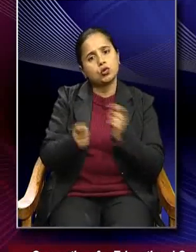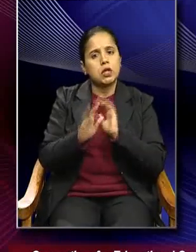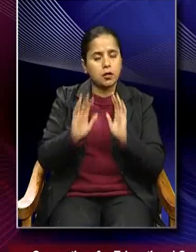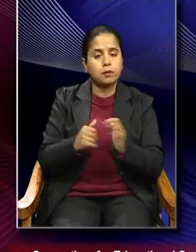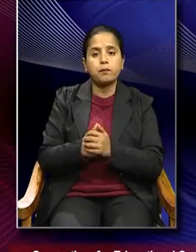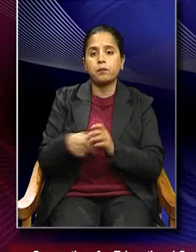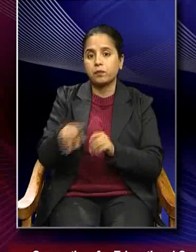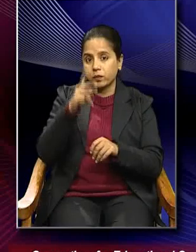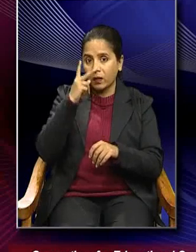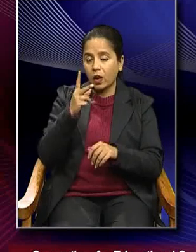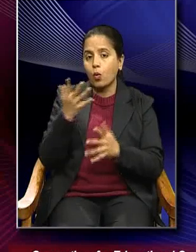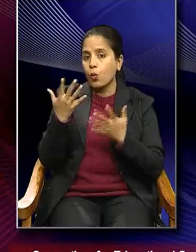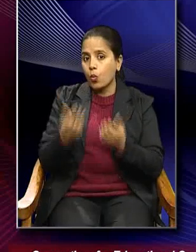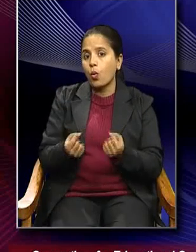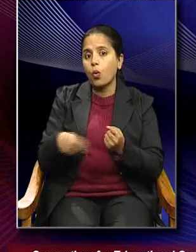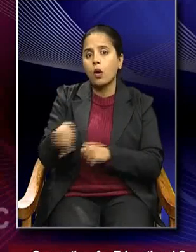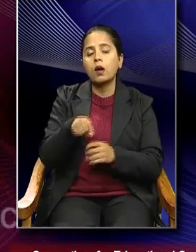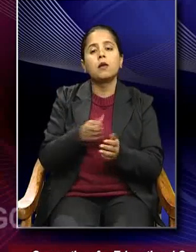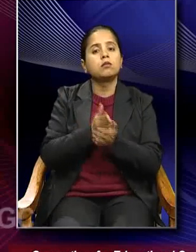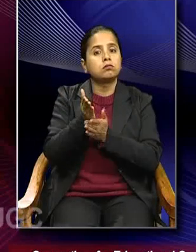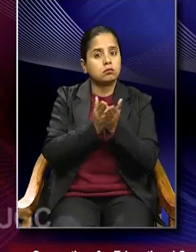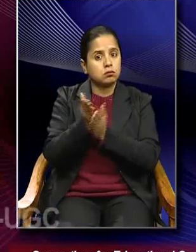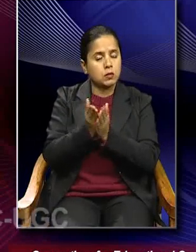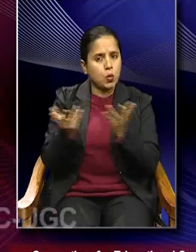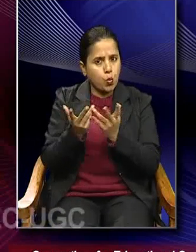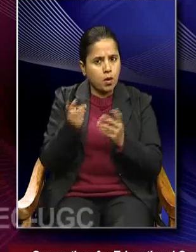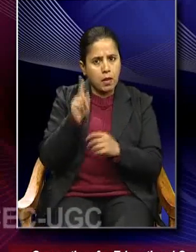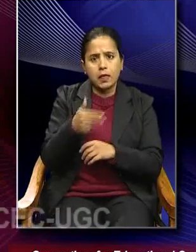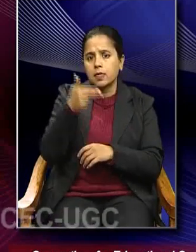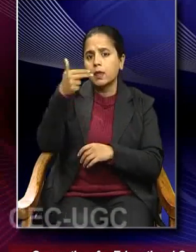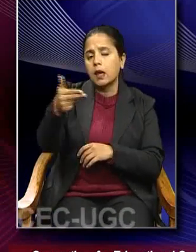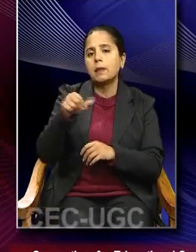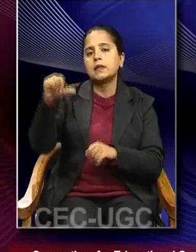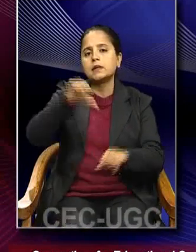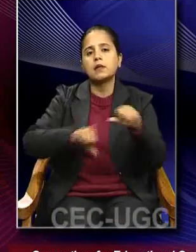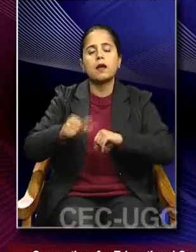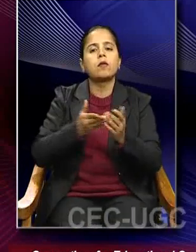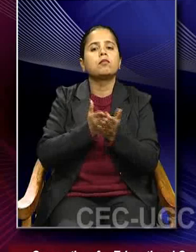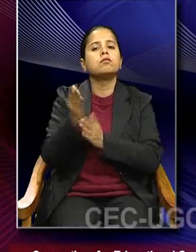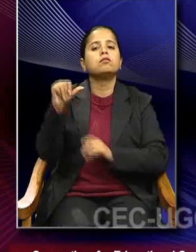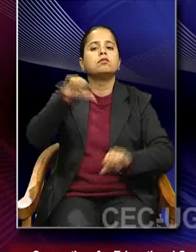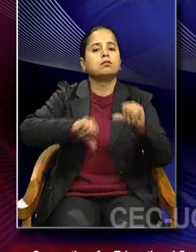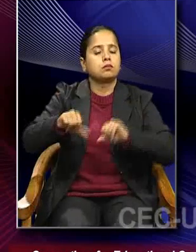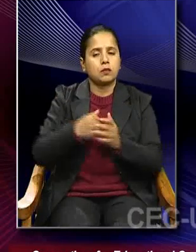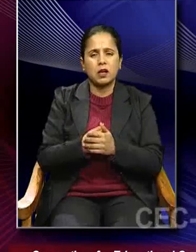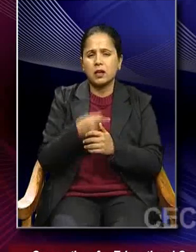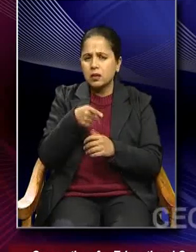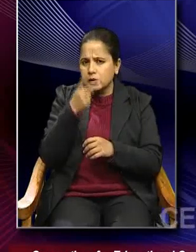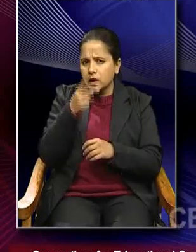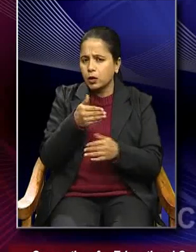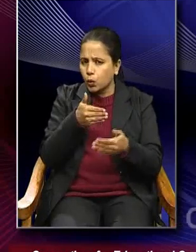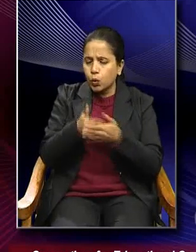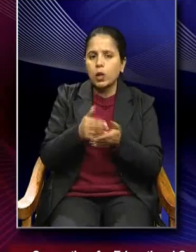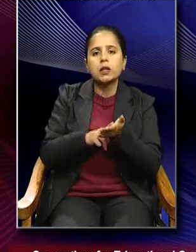of arrive at a method, or what is to be called as a scientific method, very close to the